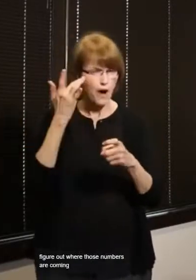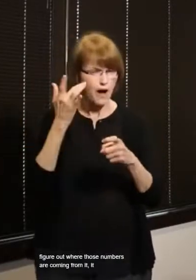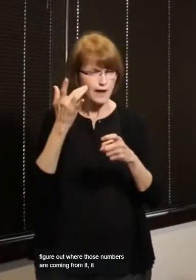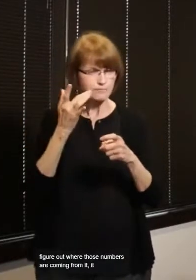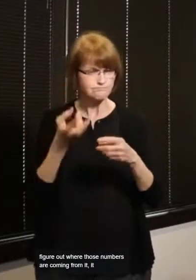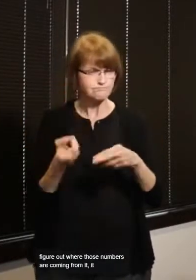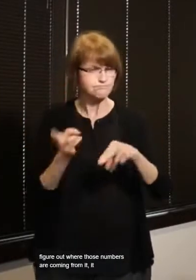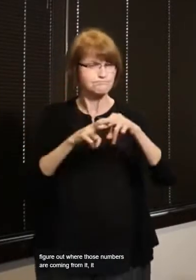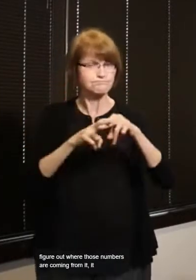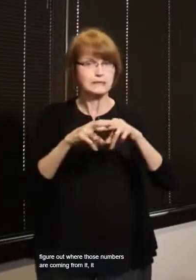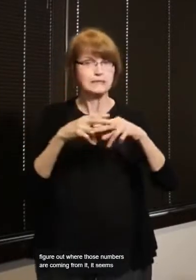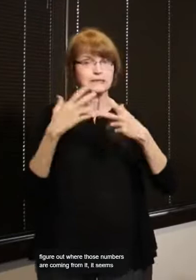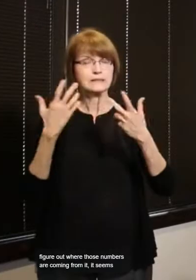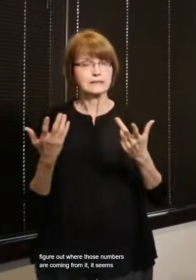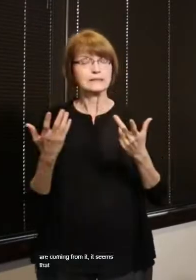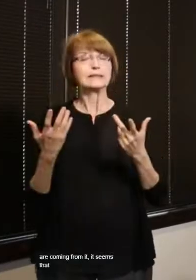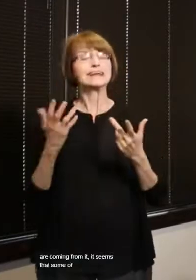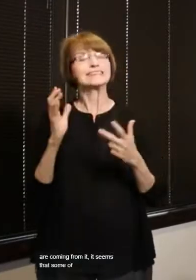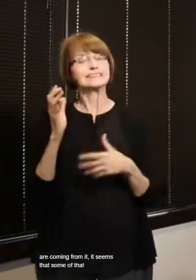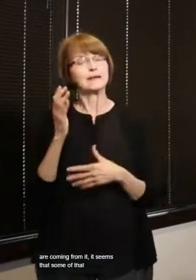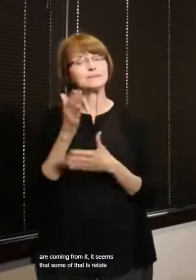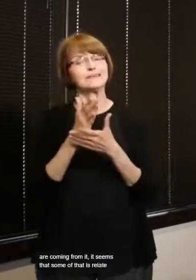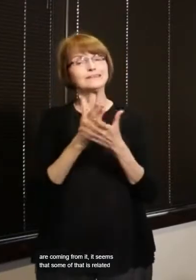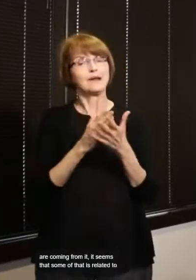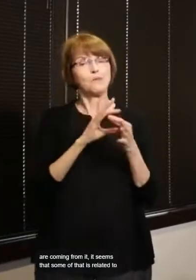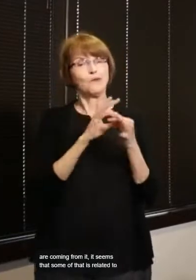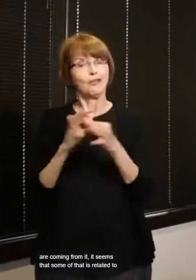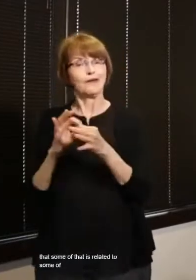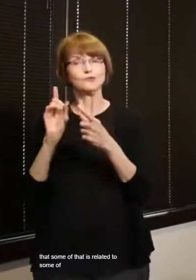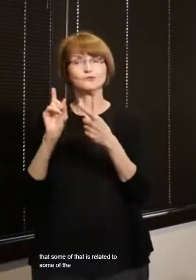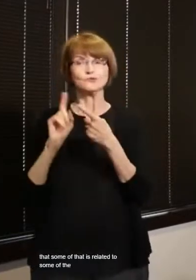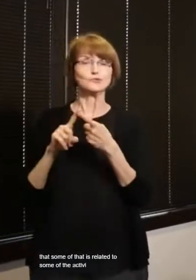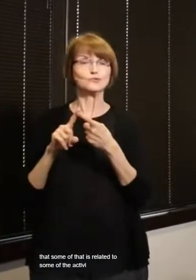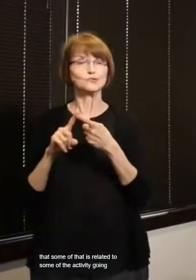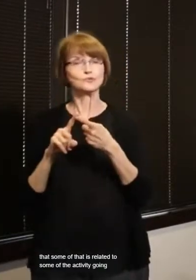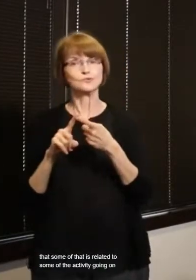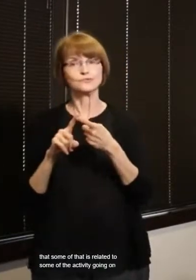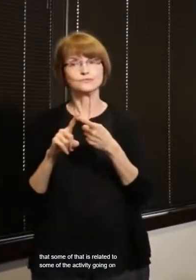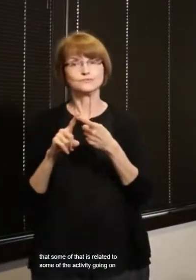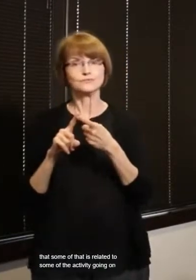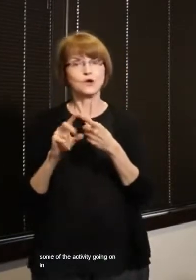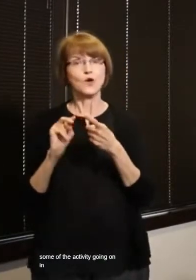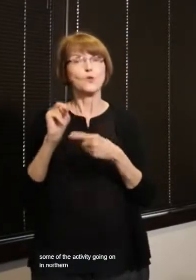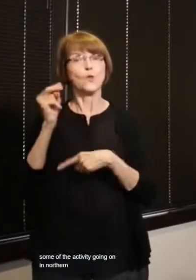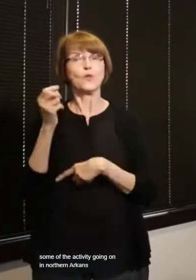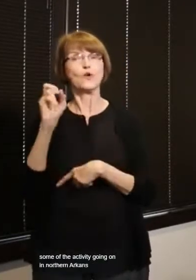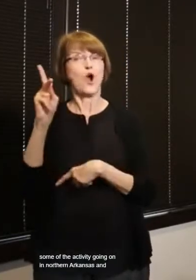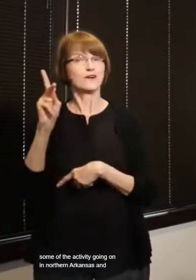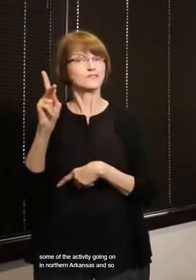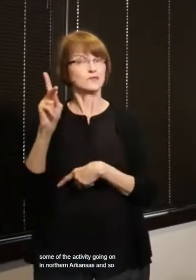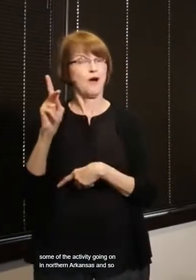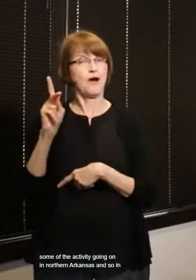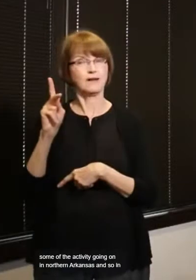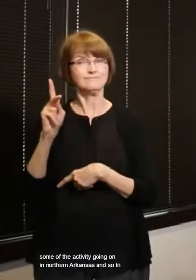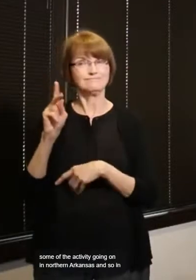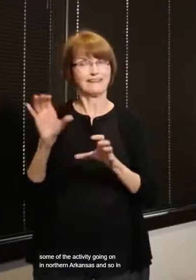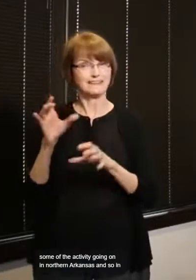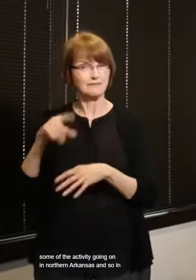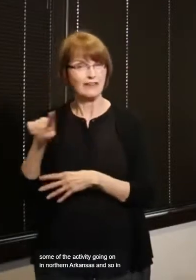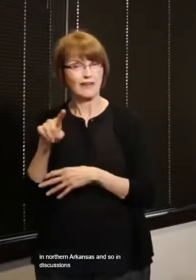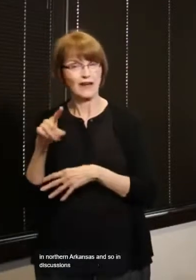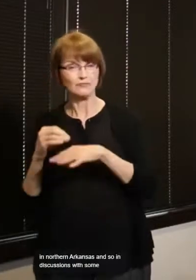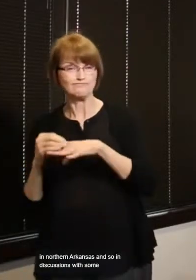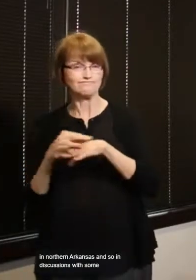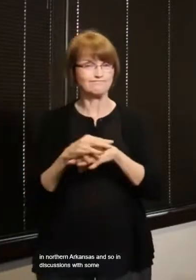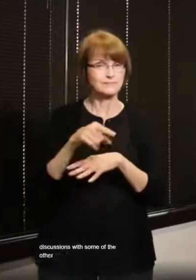it seems that some of that is related to some of the activity going on in northern Arkansas. And so in discussions with some